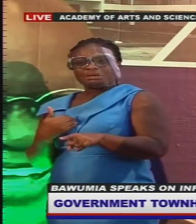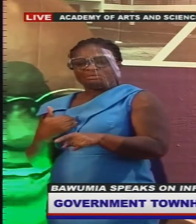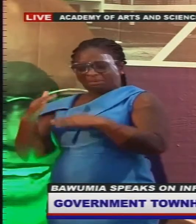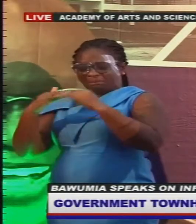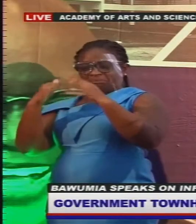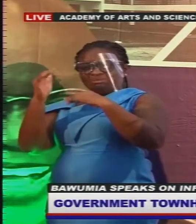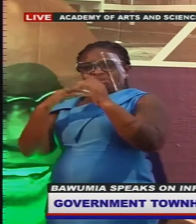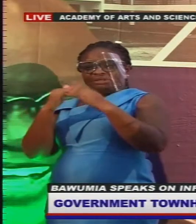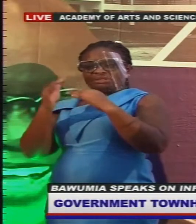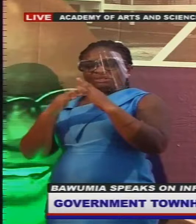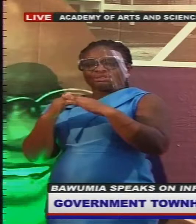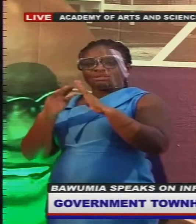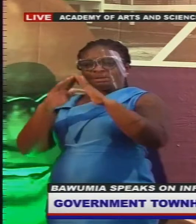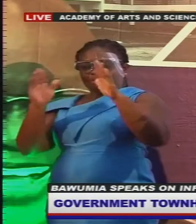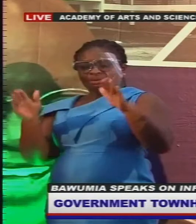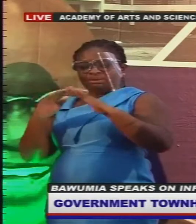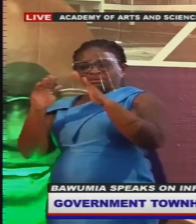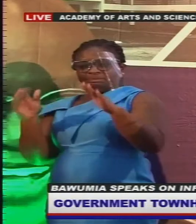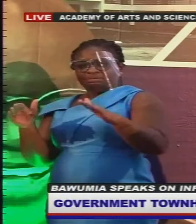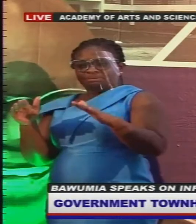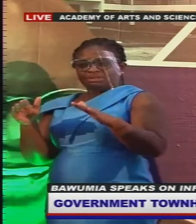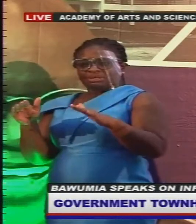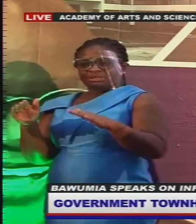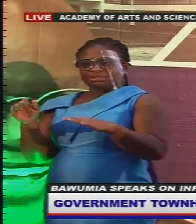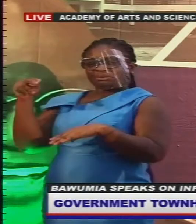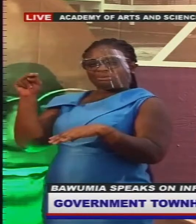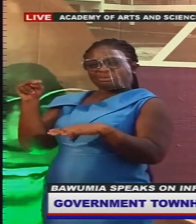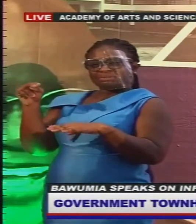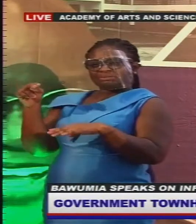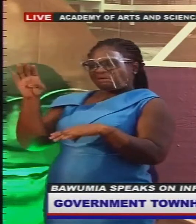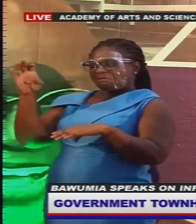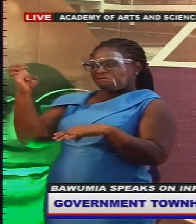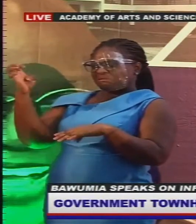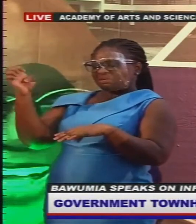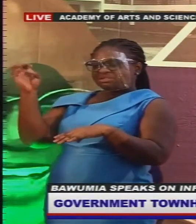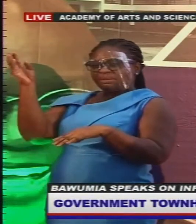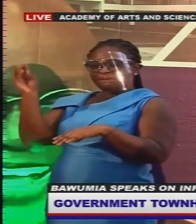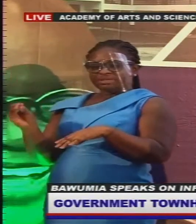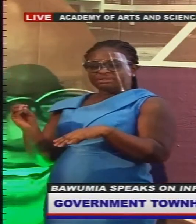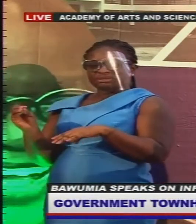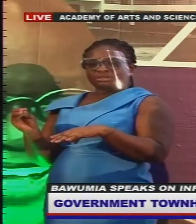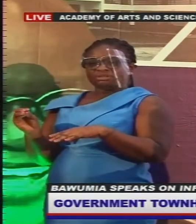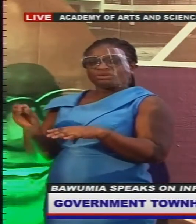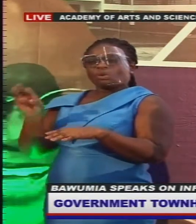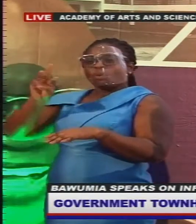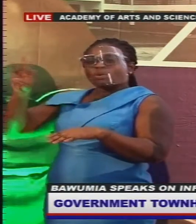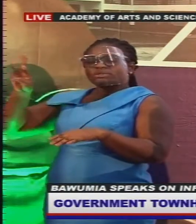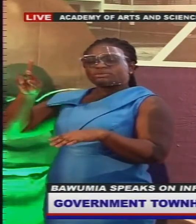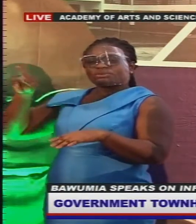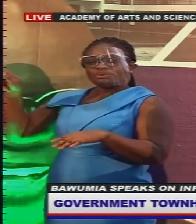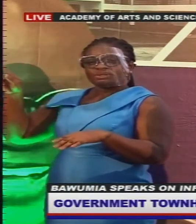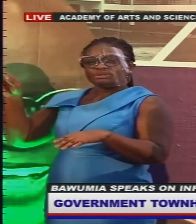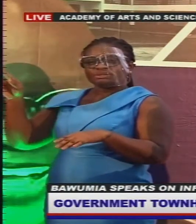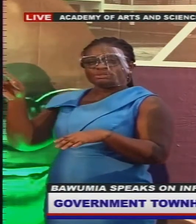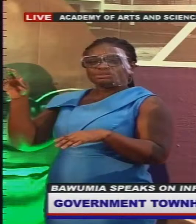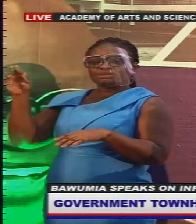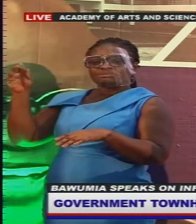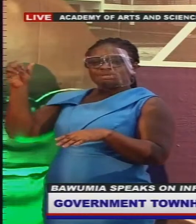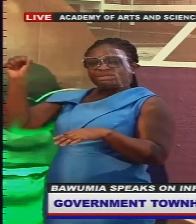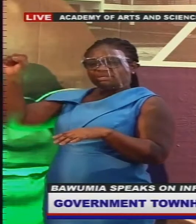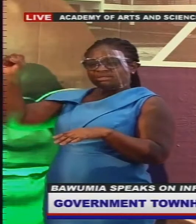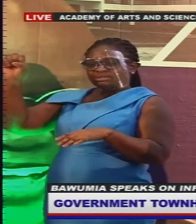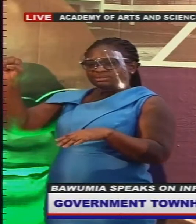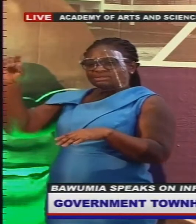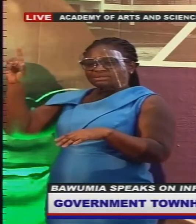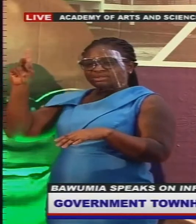8 housing units in Zosgo, which is 40% complete. In Western region, the Sekendi